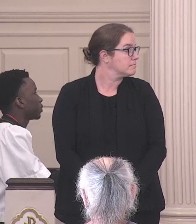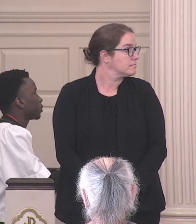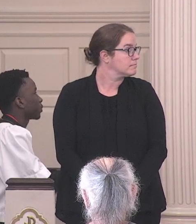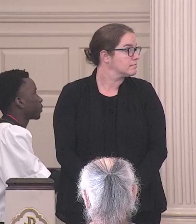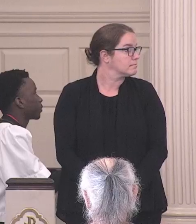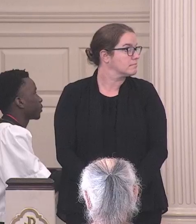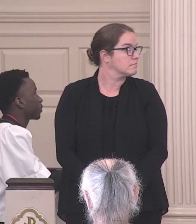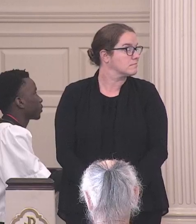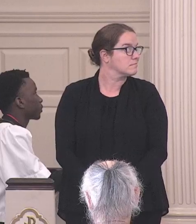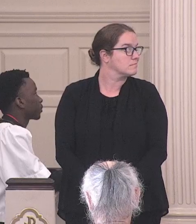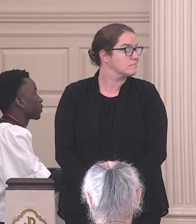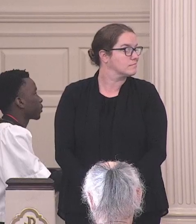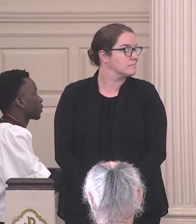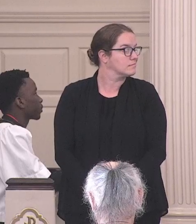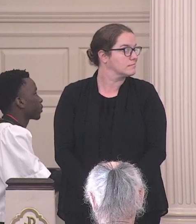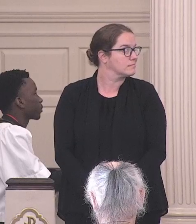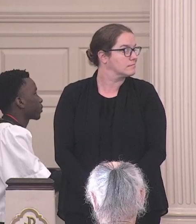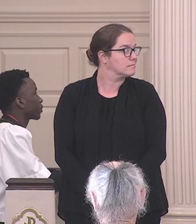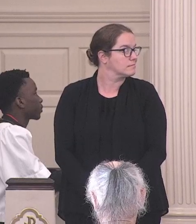evil.